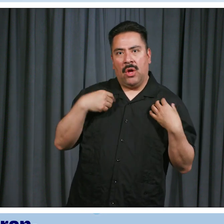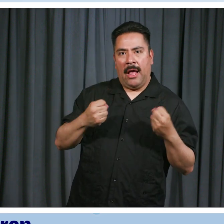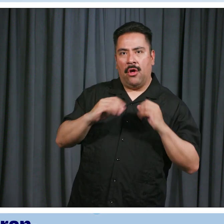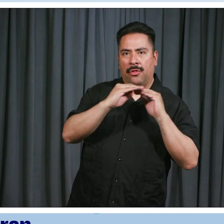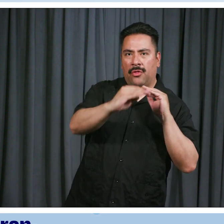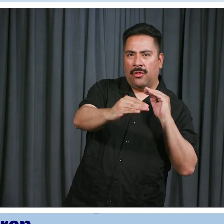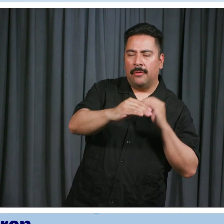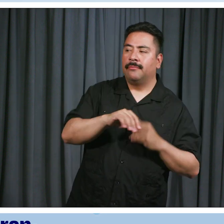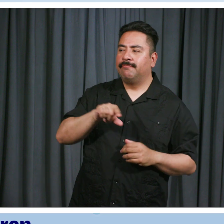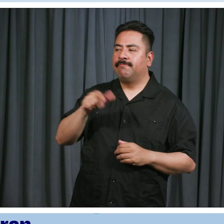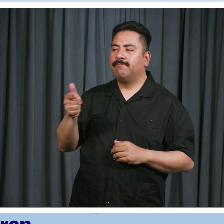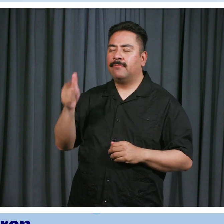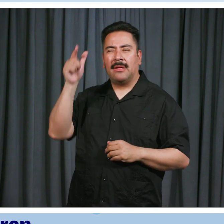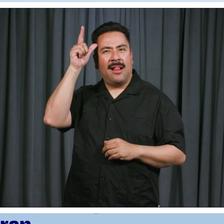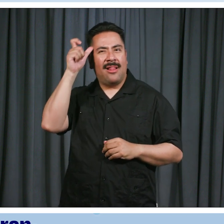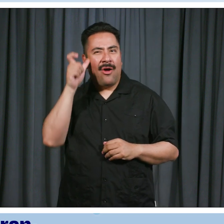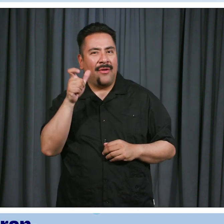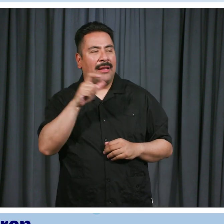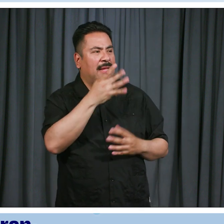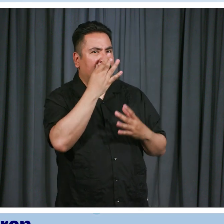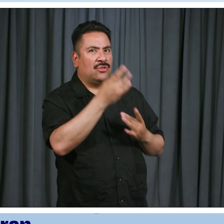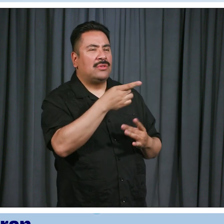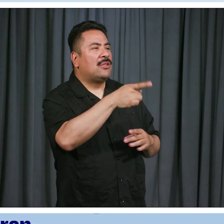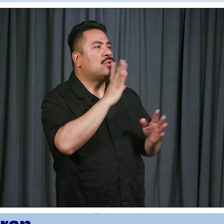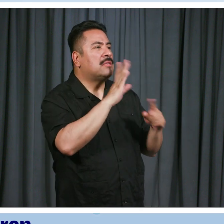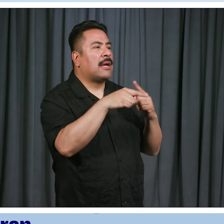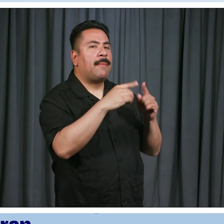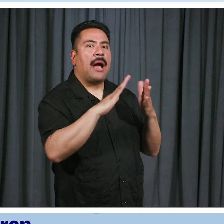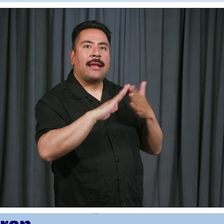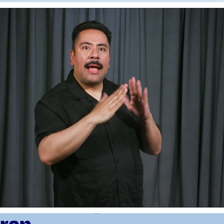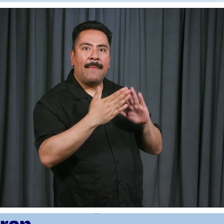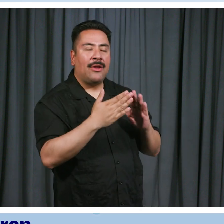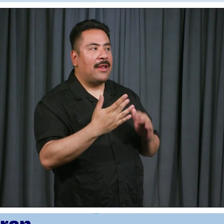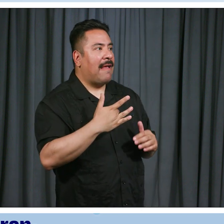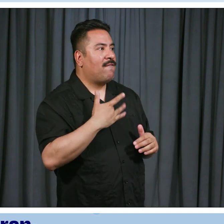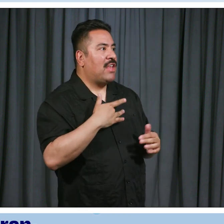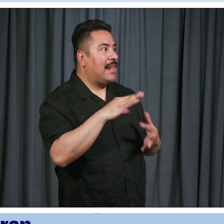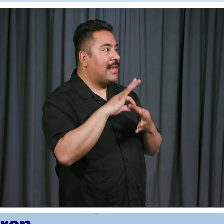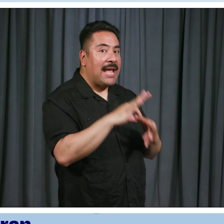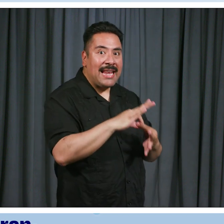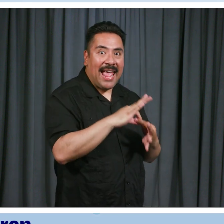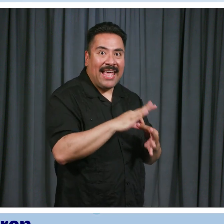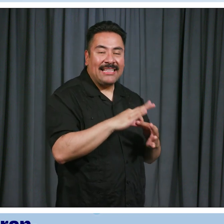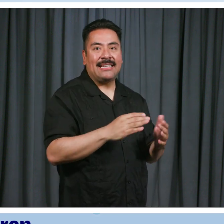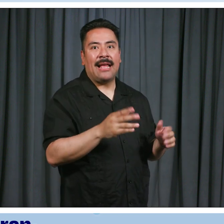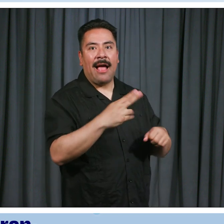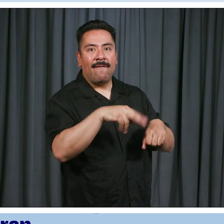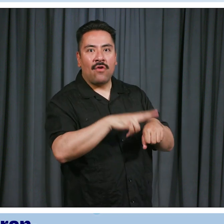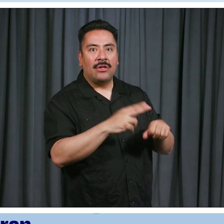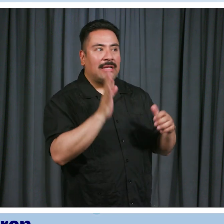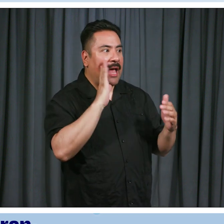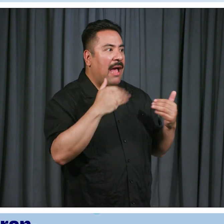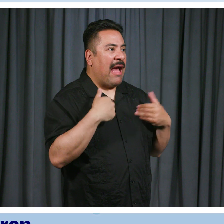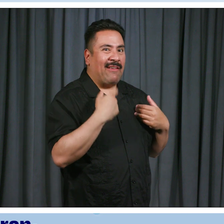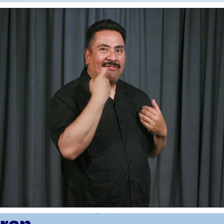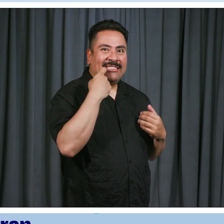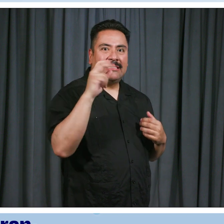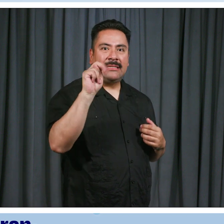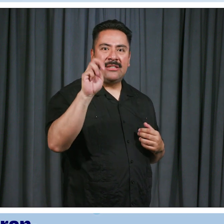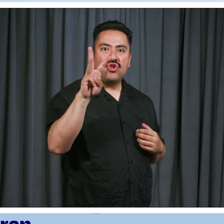Yeah, I think it's interesting that you talk about community and feeling connected. And there's, of course, been a lot in the